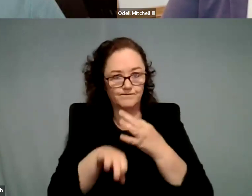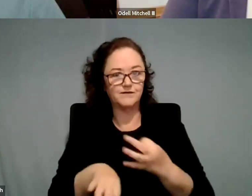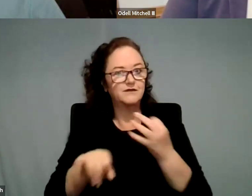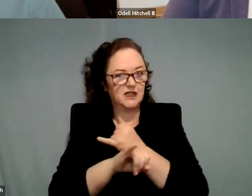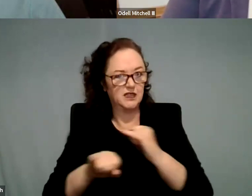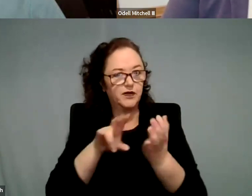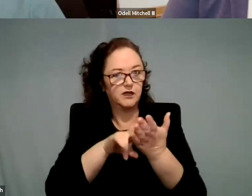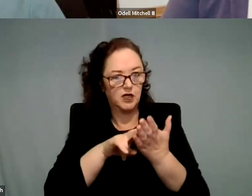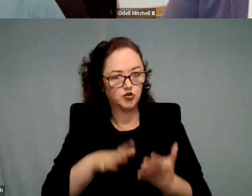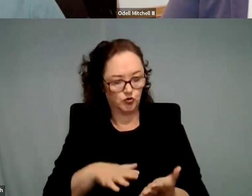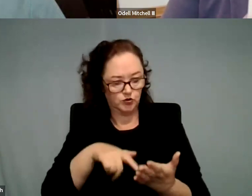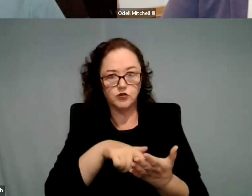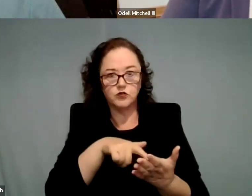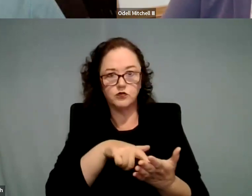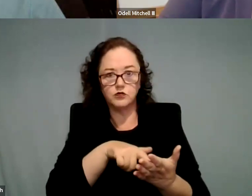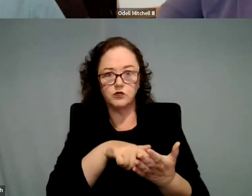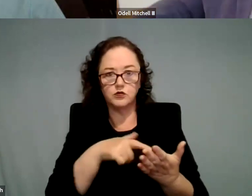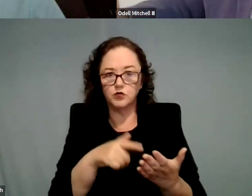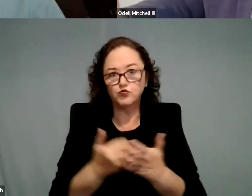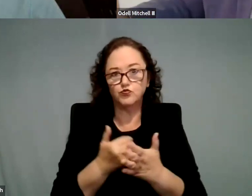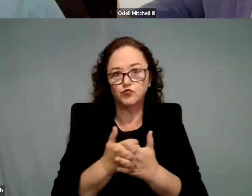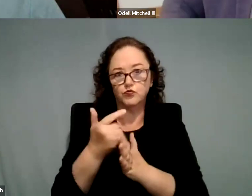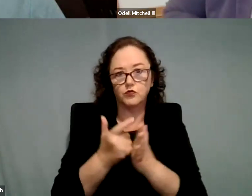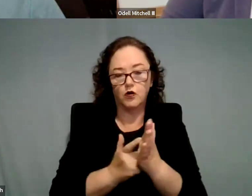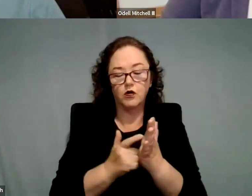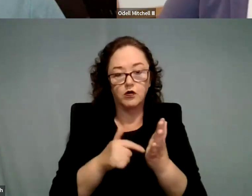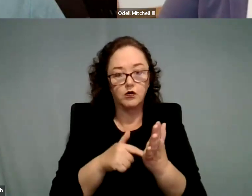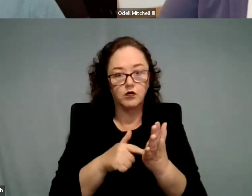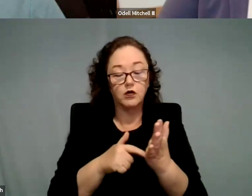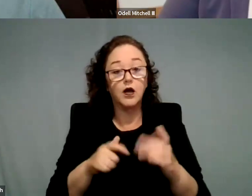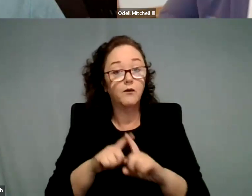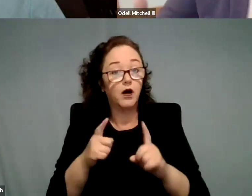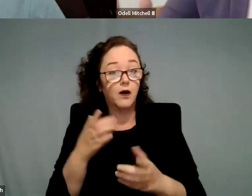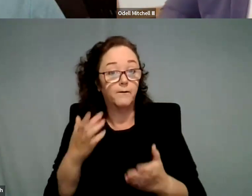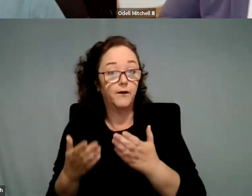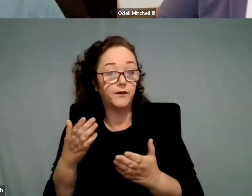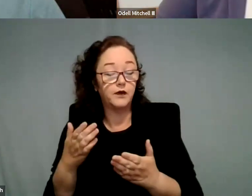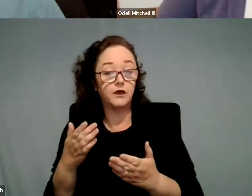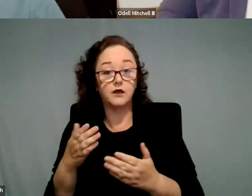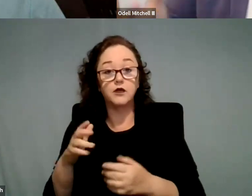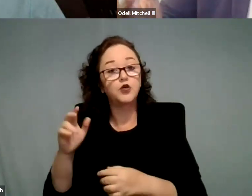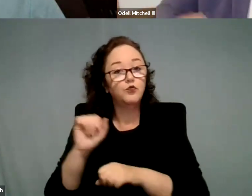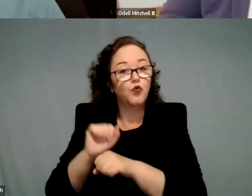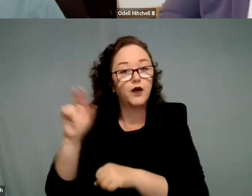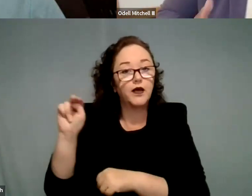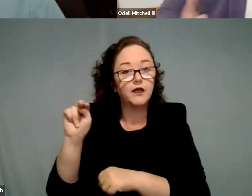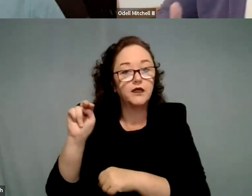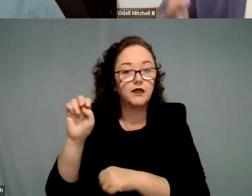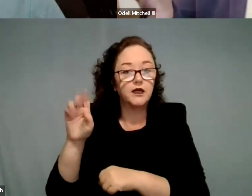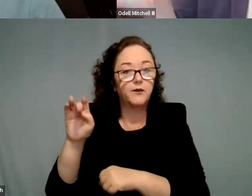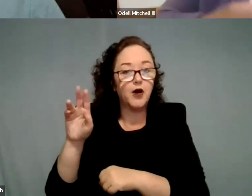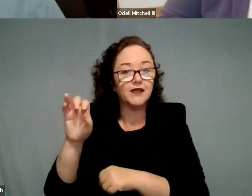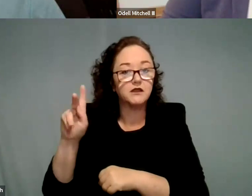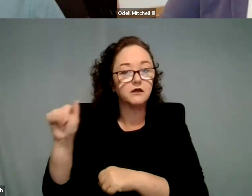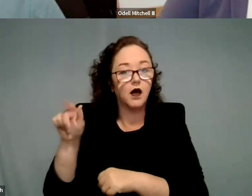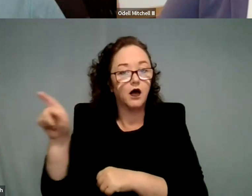really cutting edge laws around that, but they may not have caught up if you're doing something in Nebraska, you know, or maybe it is cutting edge in Nebraska, et cetera.